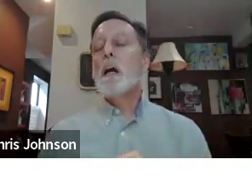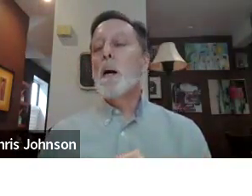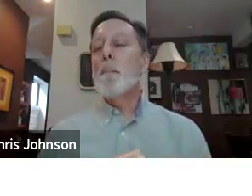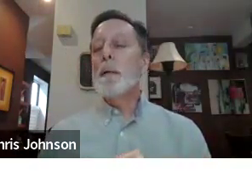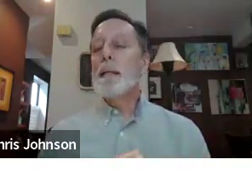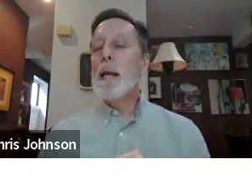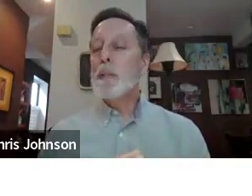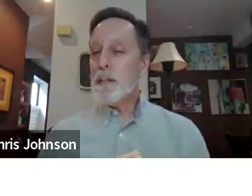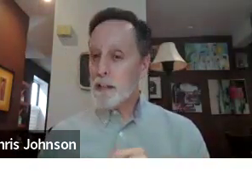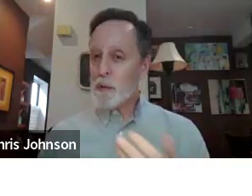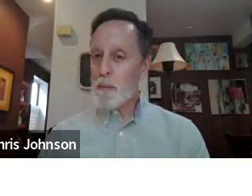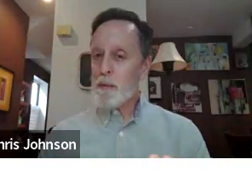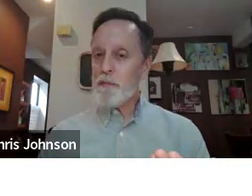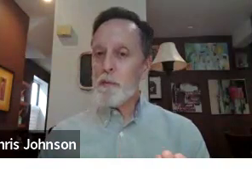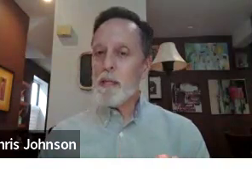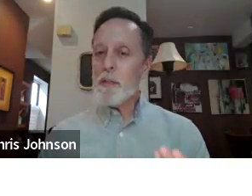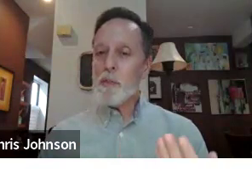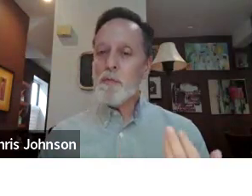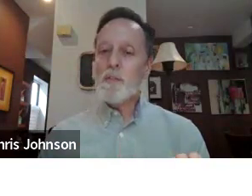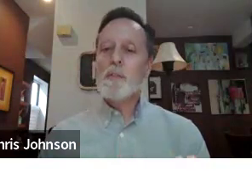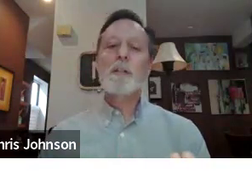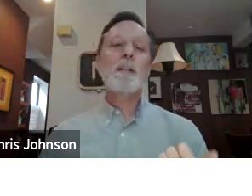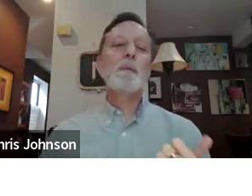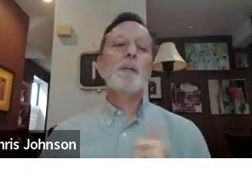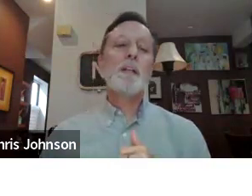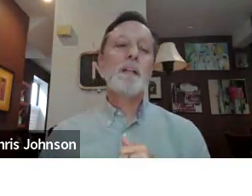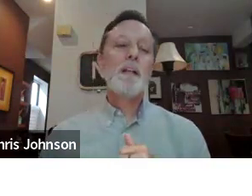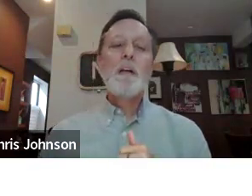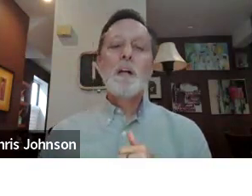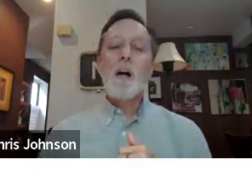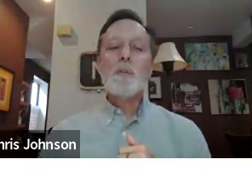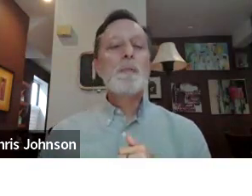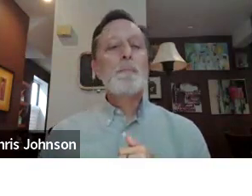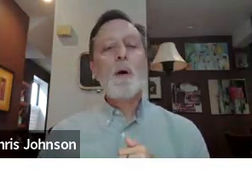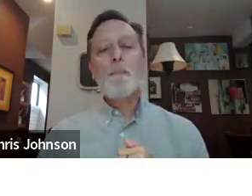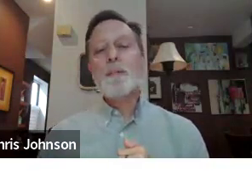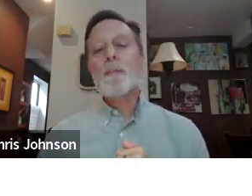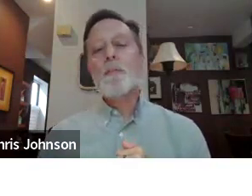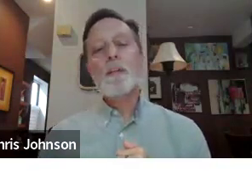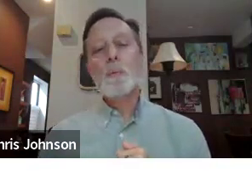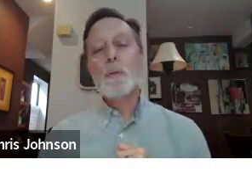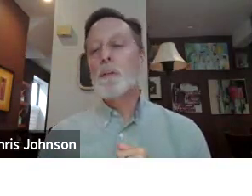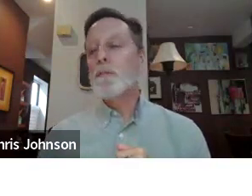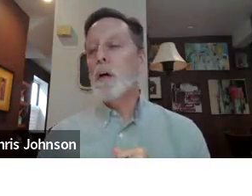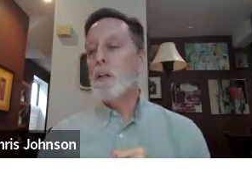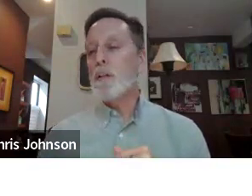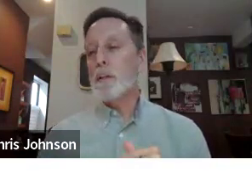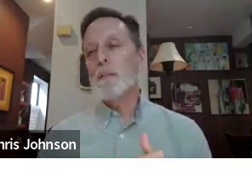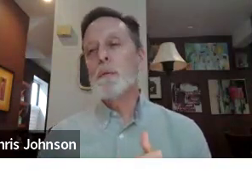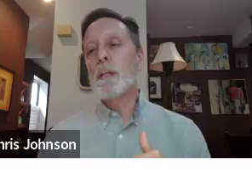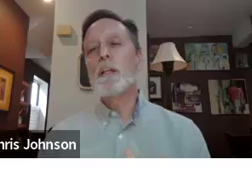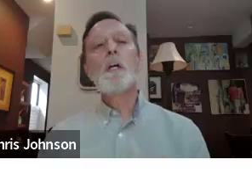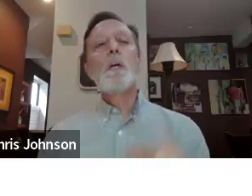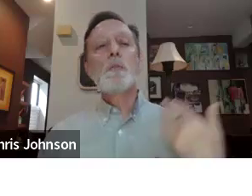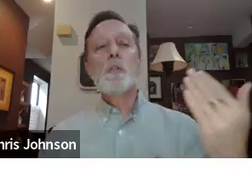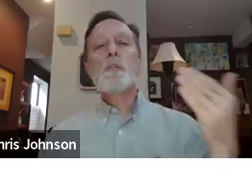marine. Camera and lighting equipment for filmmakers falls under inland marine. Costumes and props in the theater world fall under